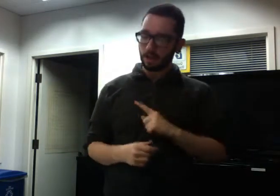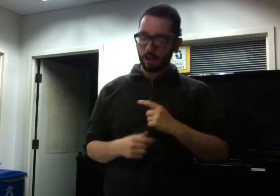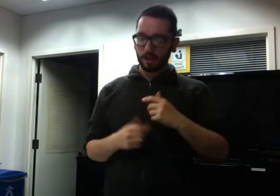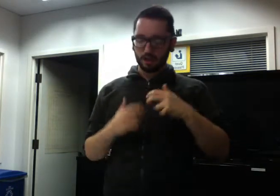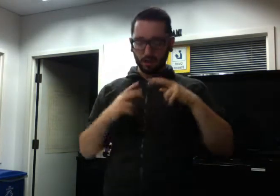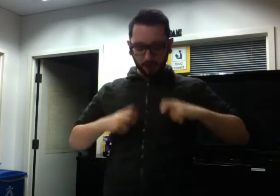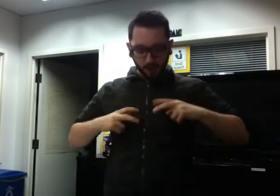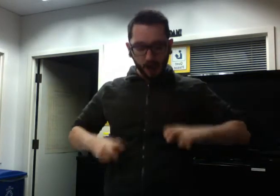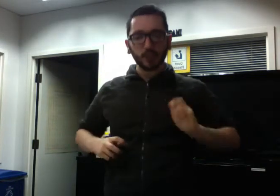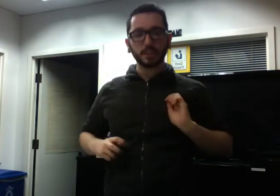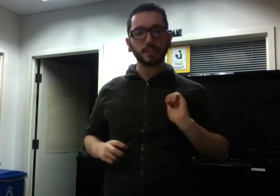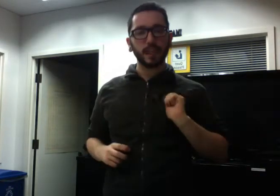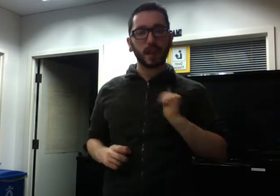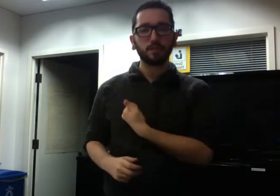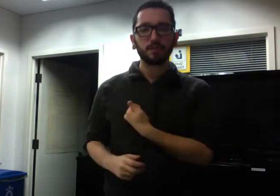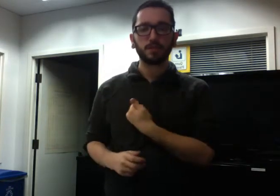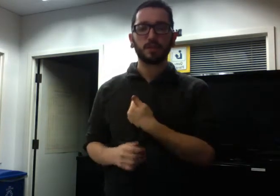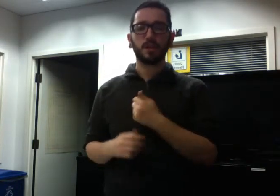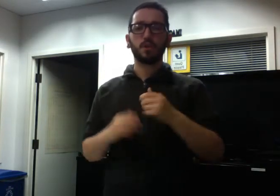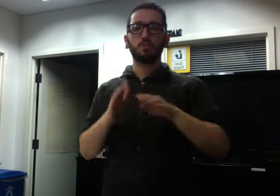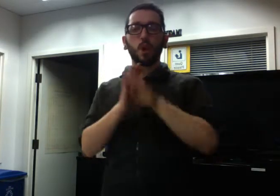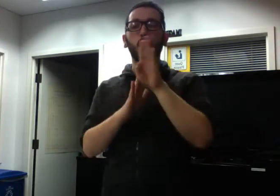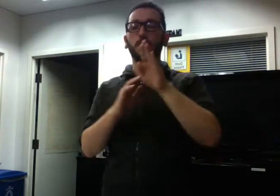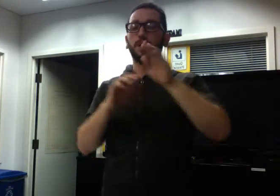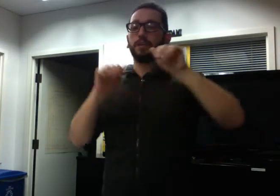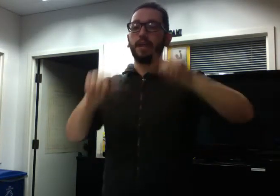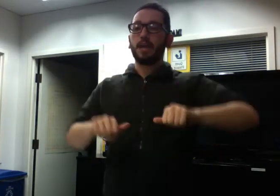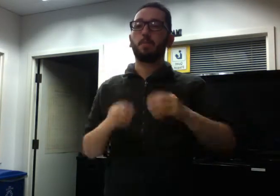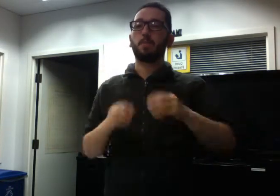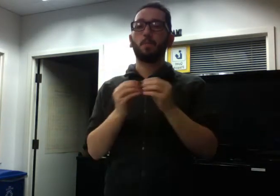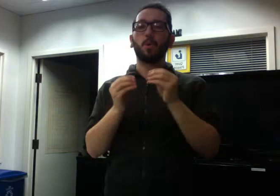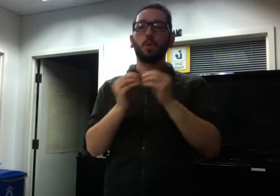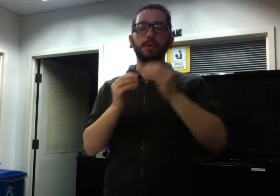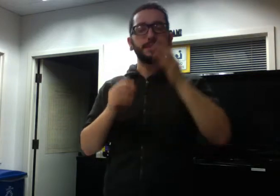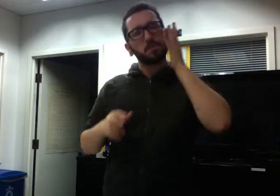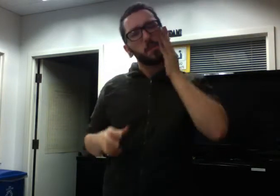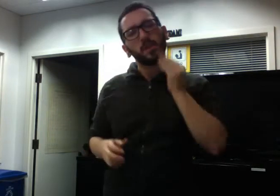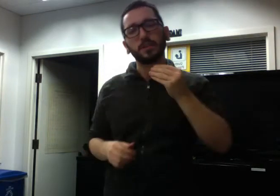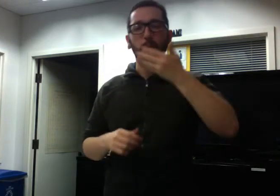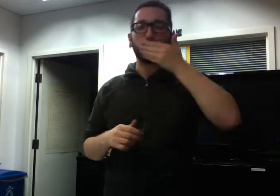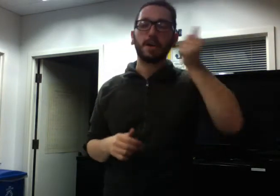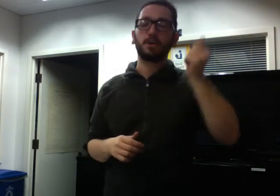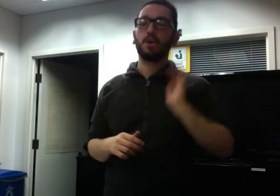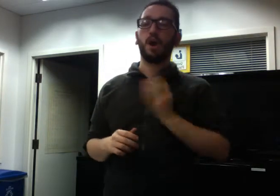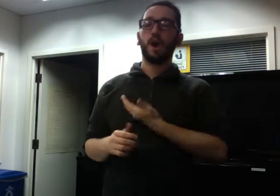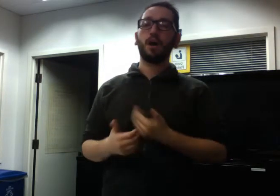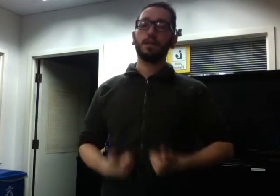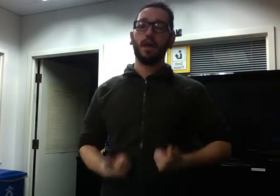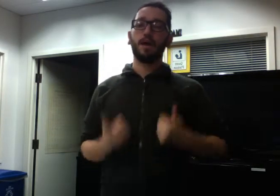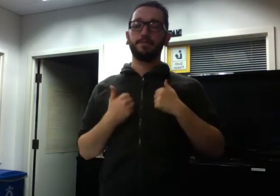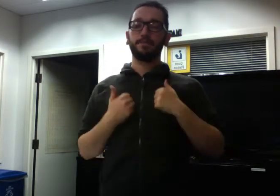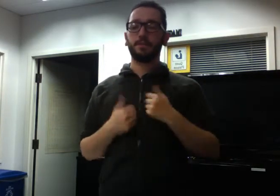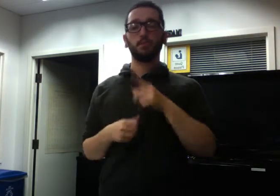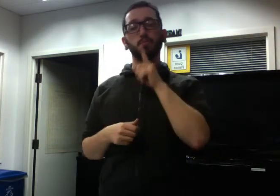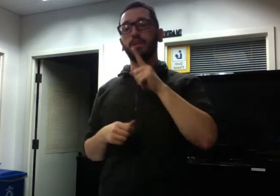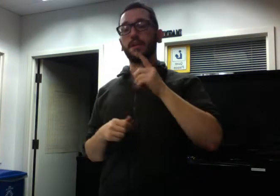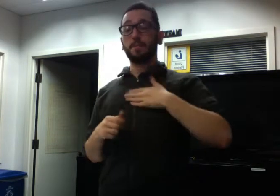our ability to more fully experience our lives. These ideas come from many rich sources. However,